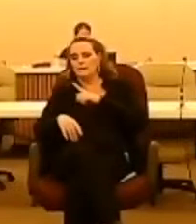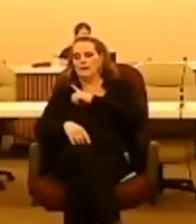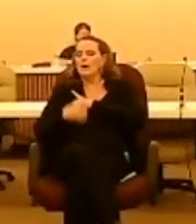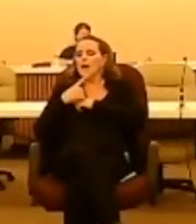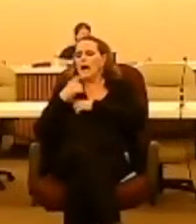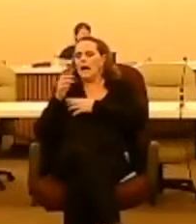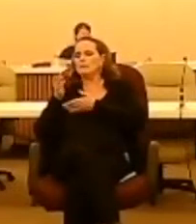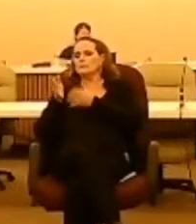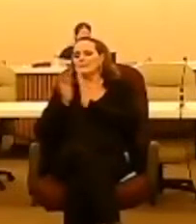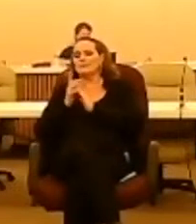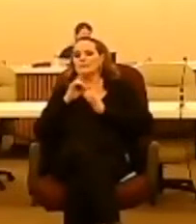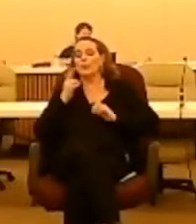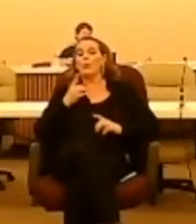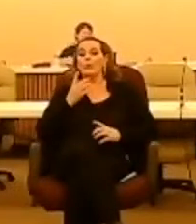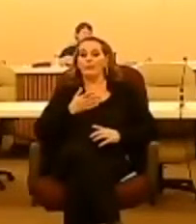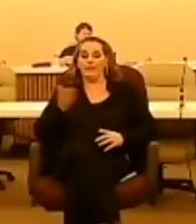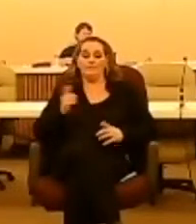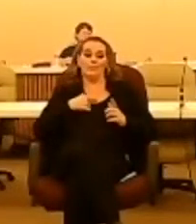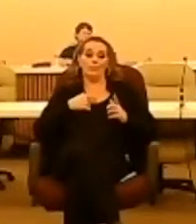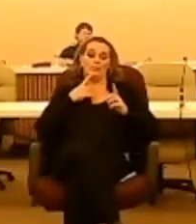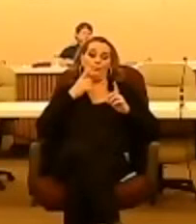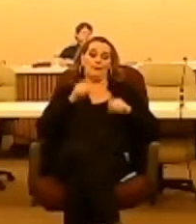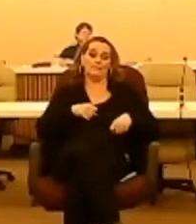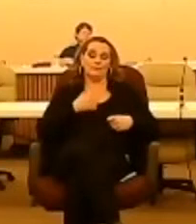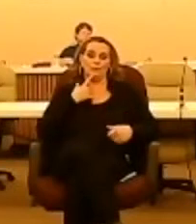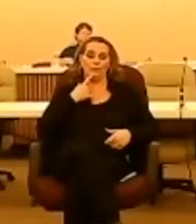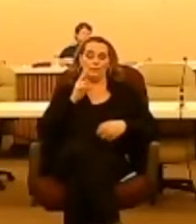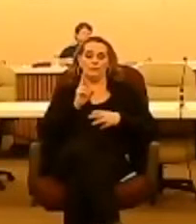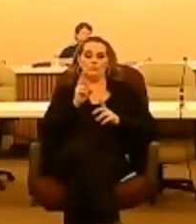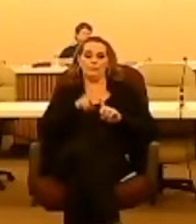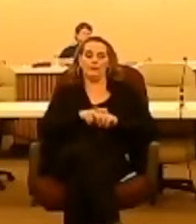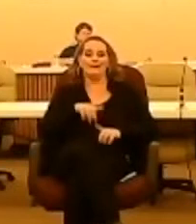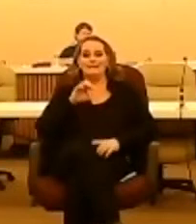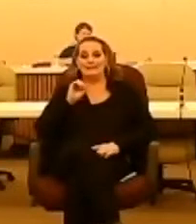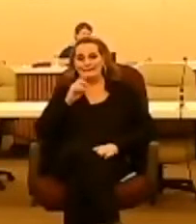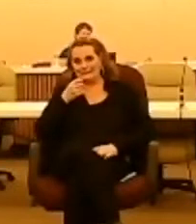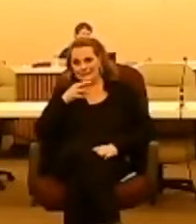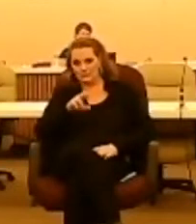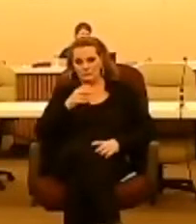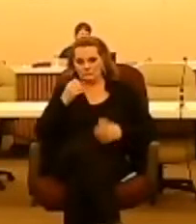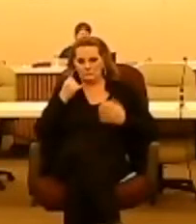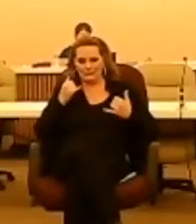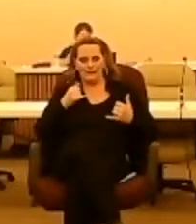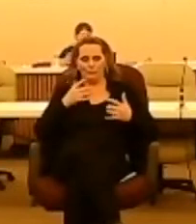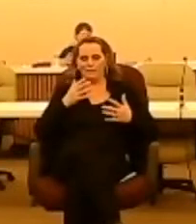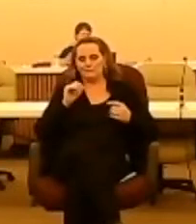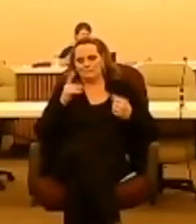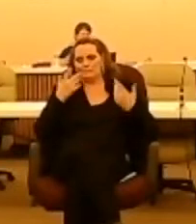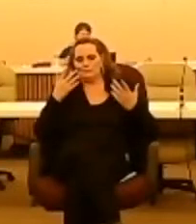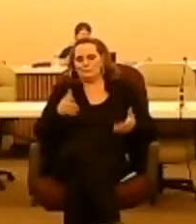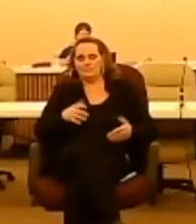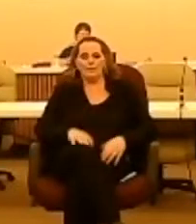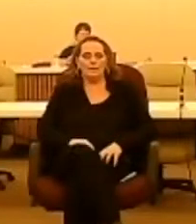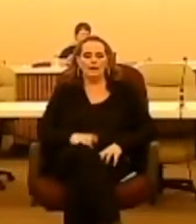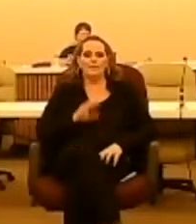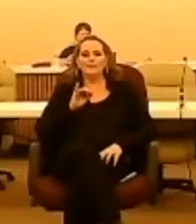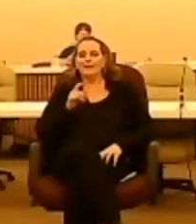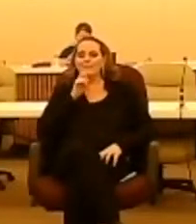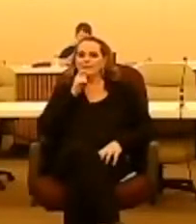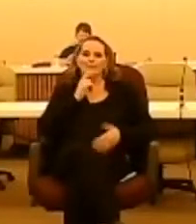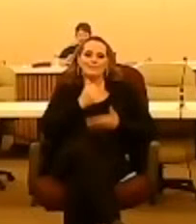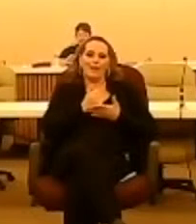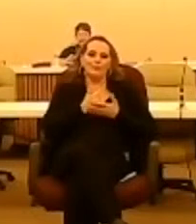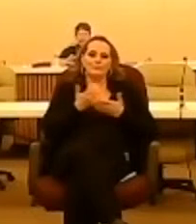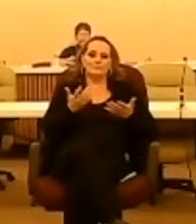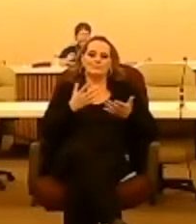Right. We could potentially do seeker now and the other two, but if it doesn't help,